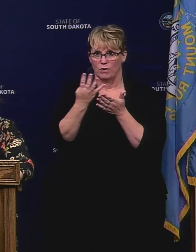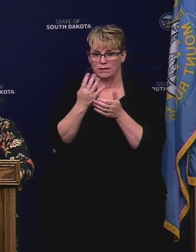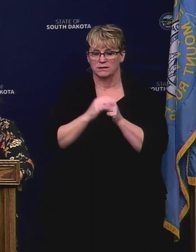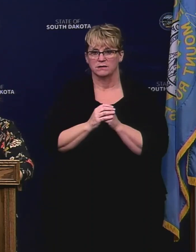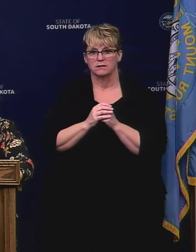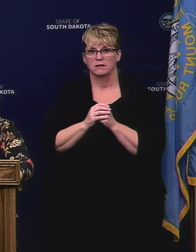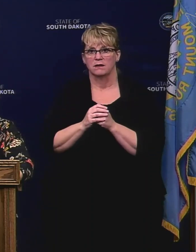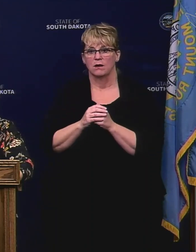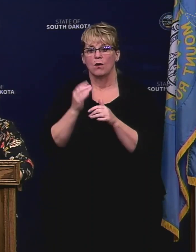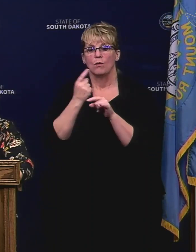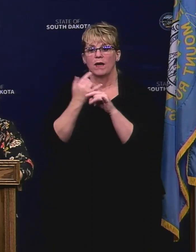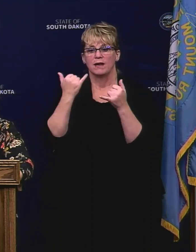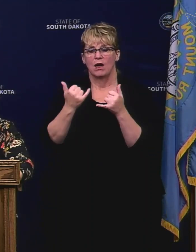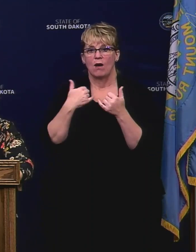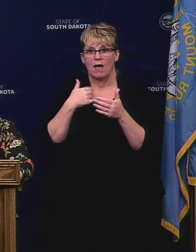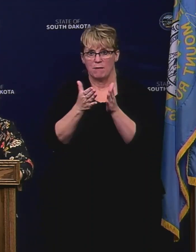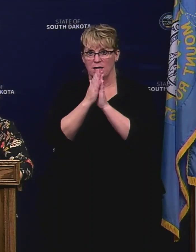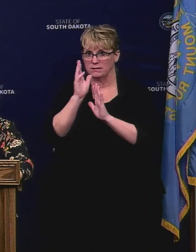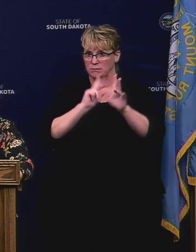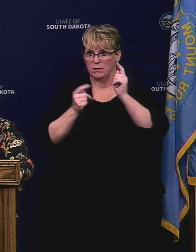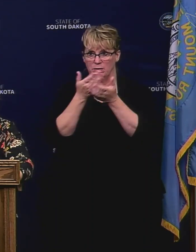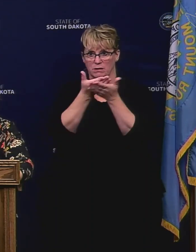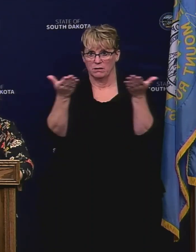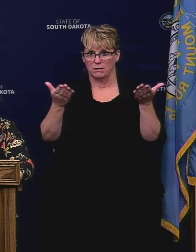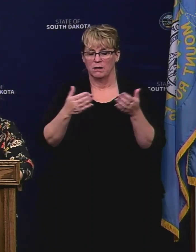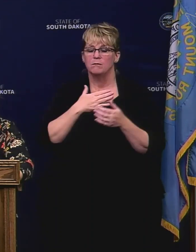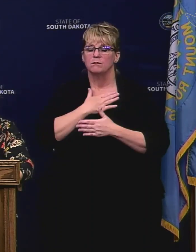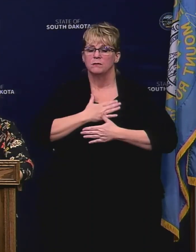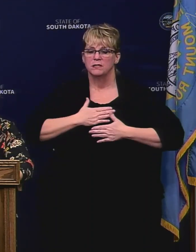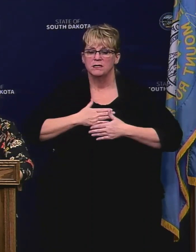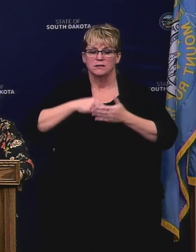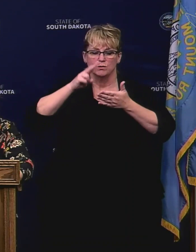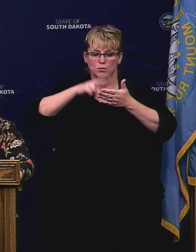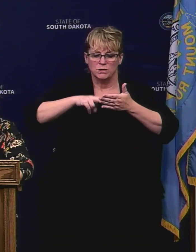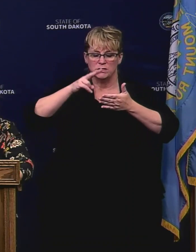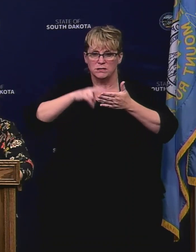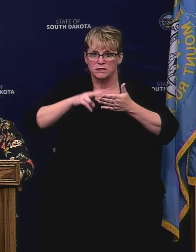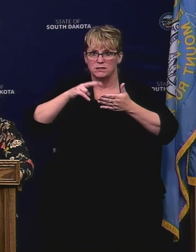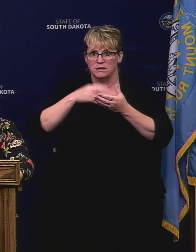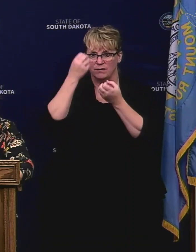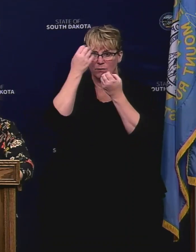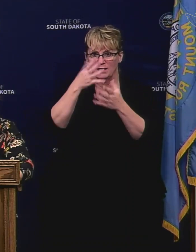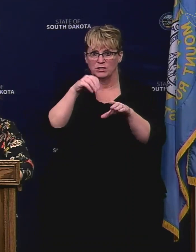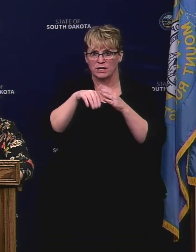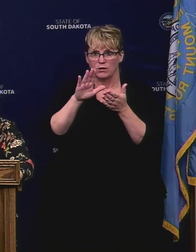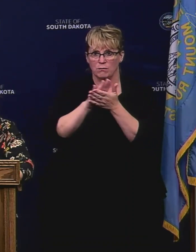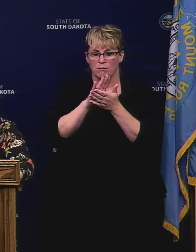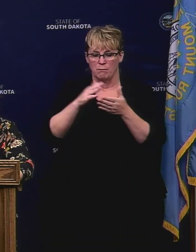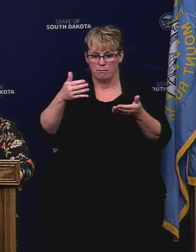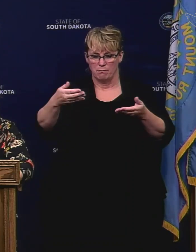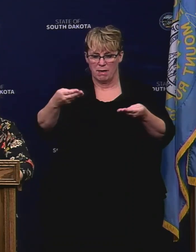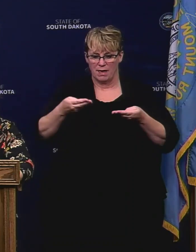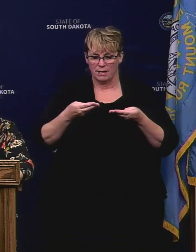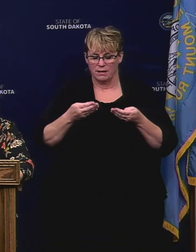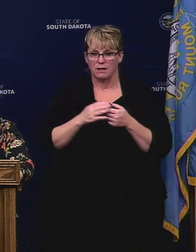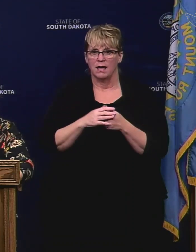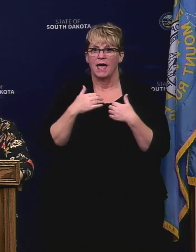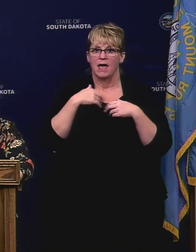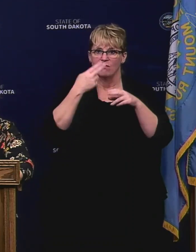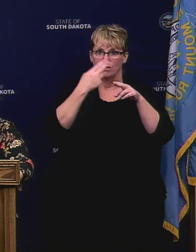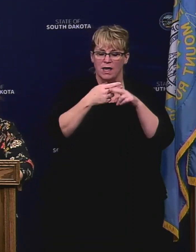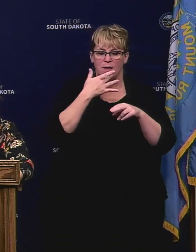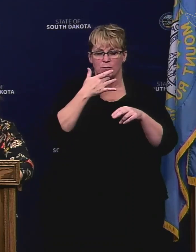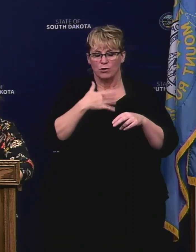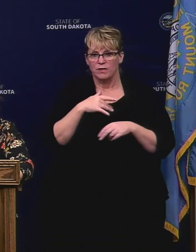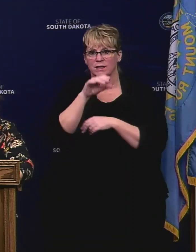of claimants at this time is to please read all the information you receive in your packet. Make sure that you're entering your name,